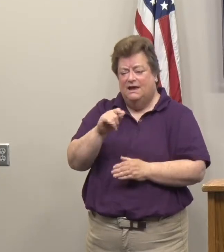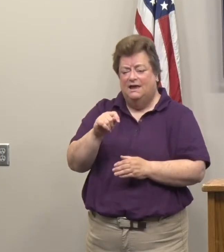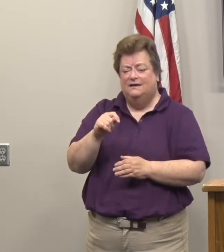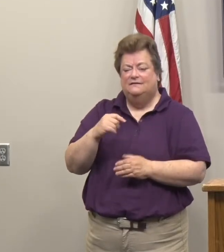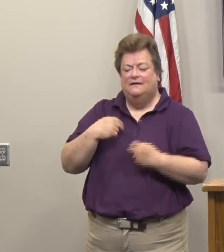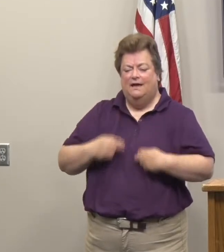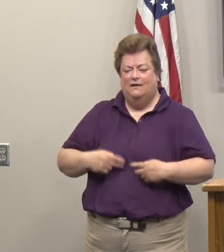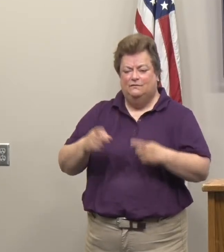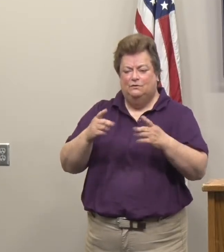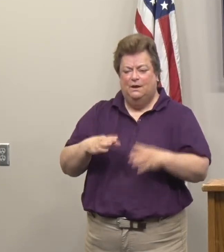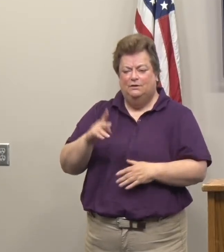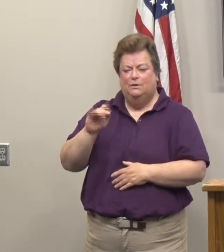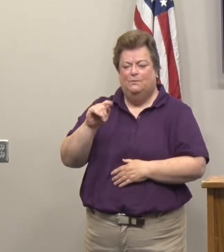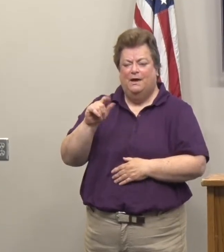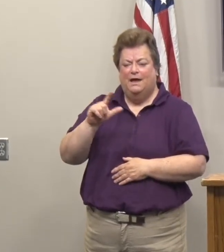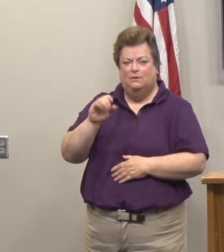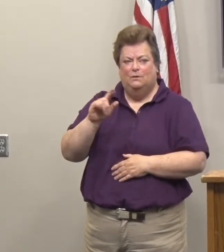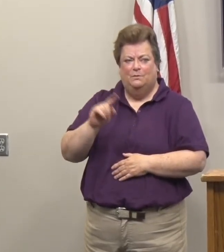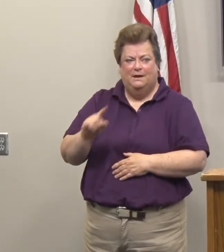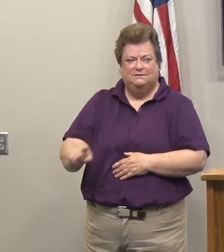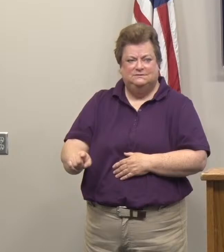Pat Lopez.